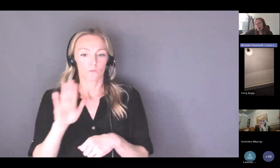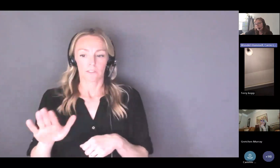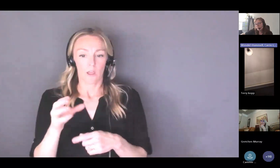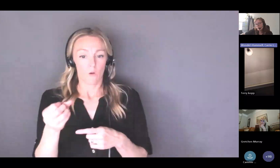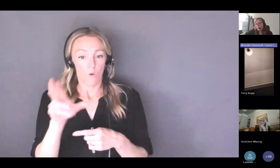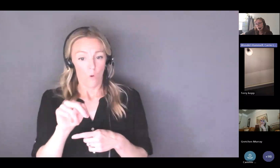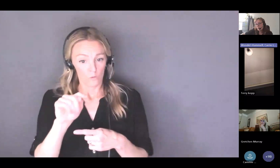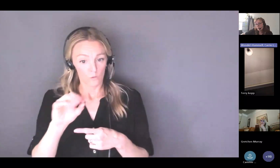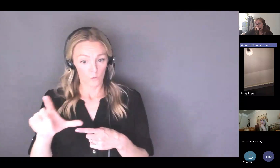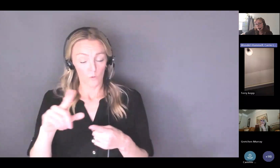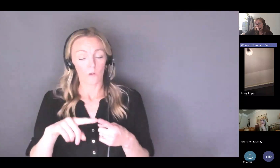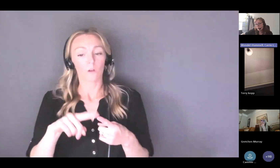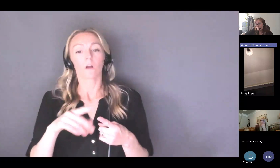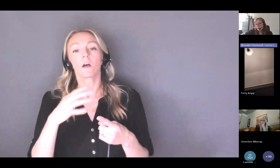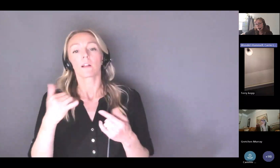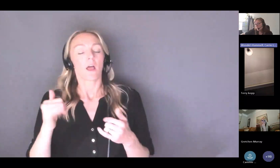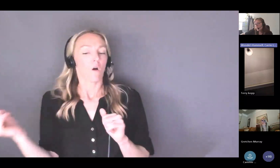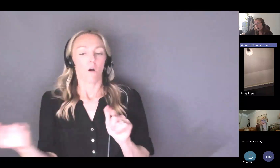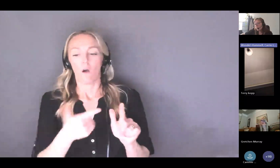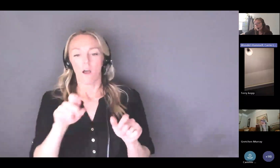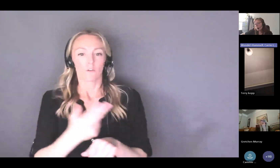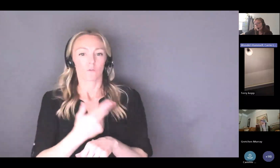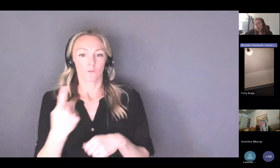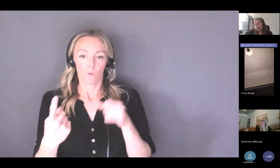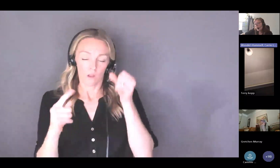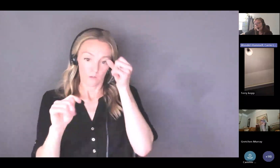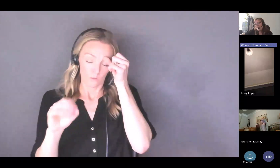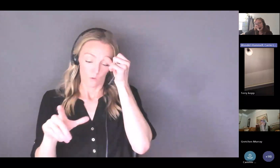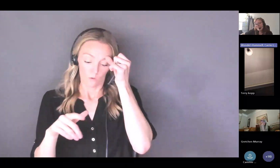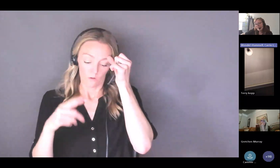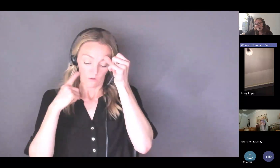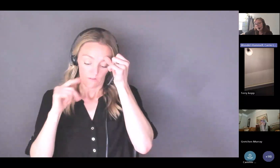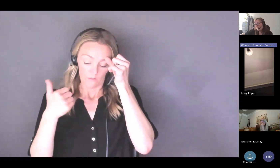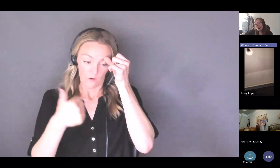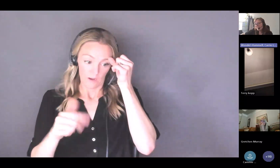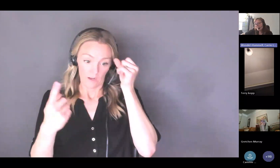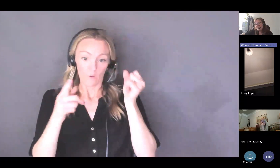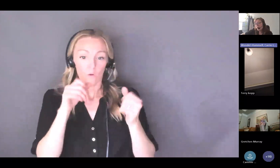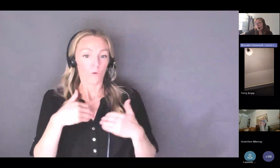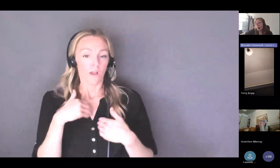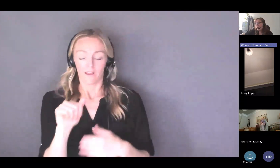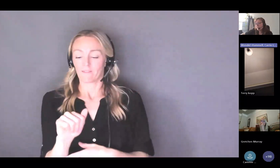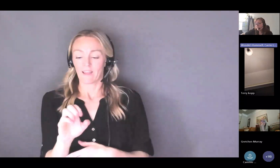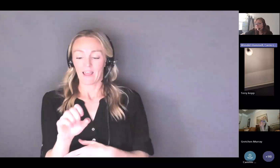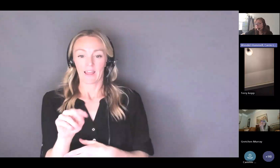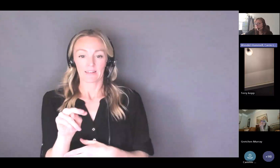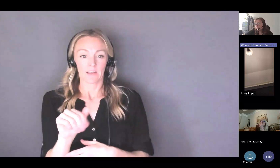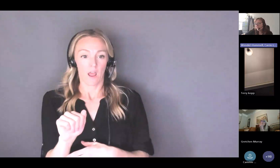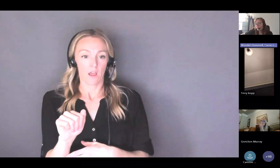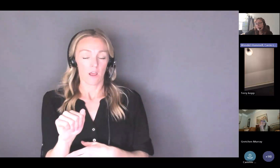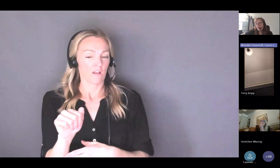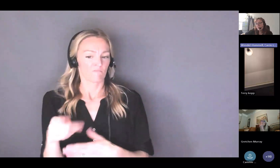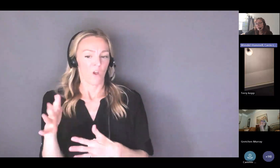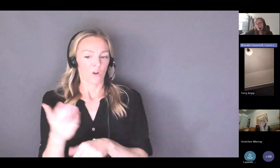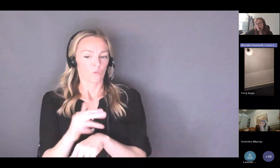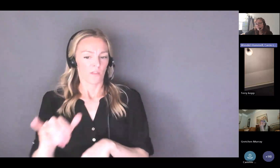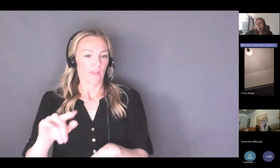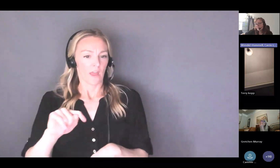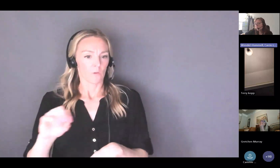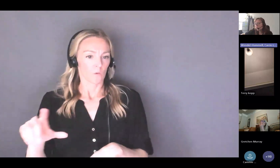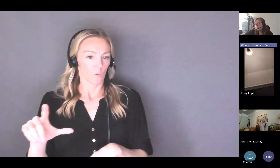all have to use the one tool. Now, for anybody who had Aetna in the past, they were already using this tool. And I know they aren't